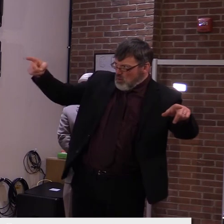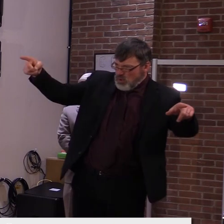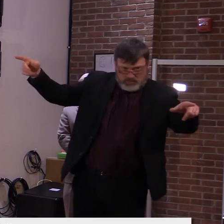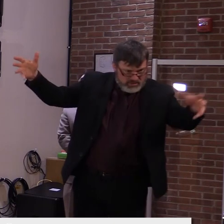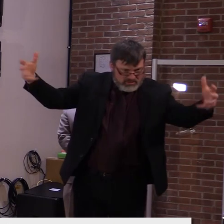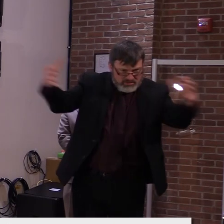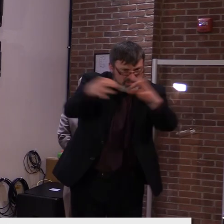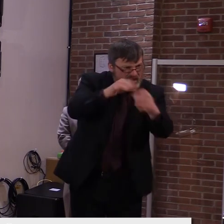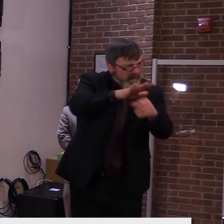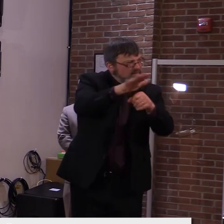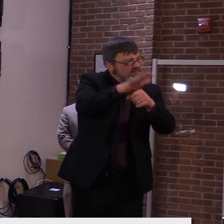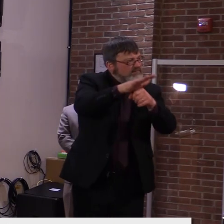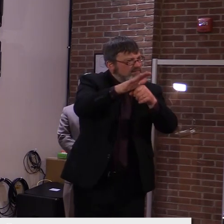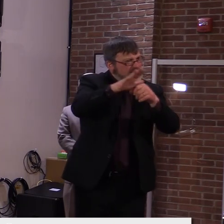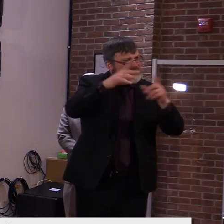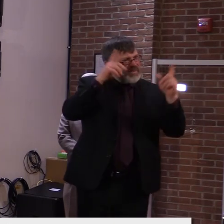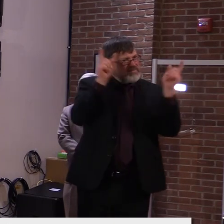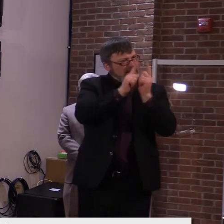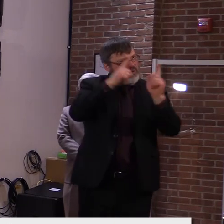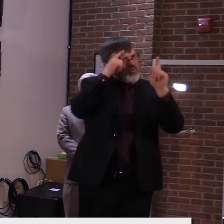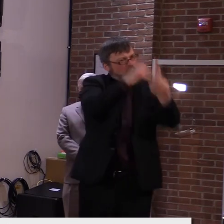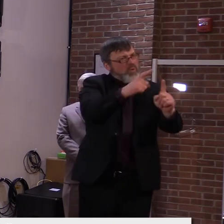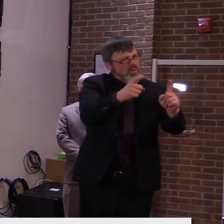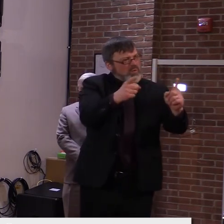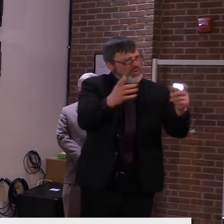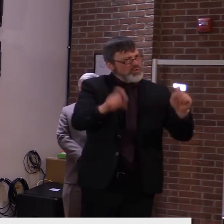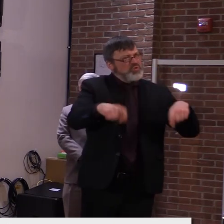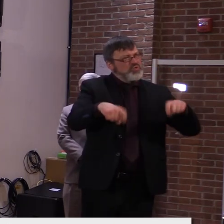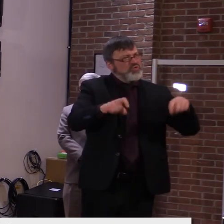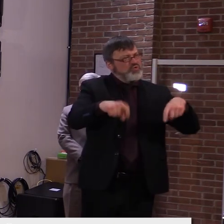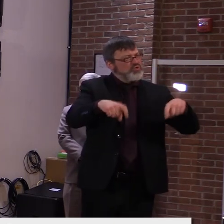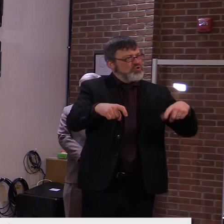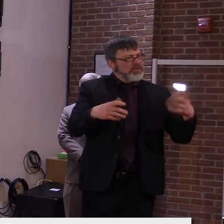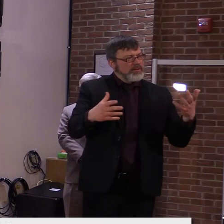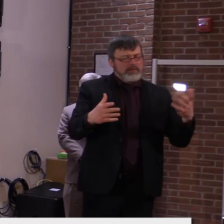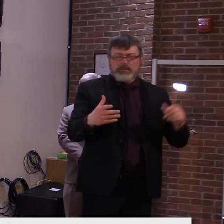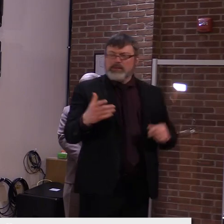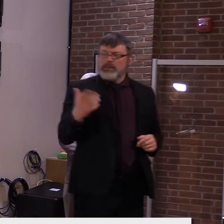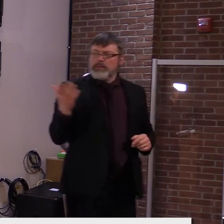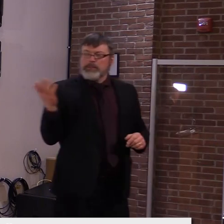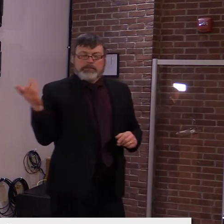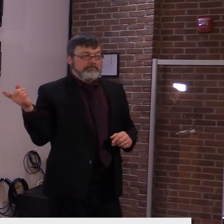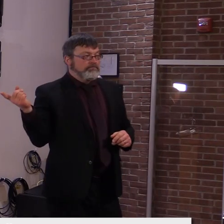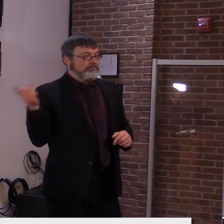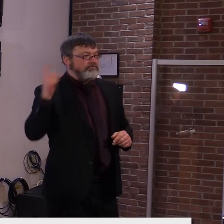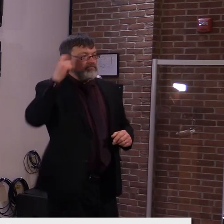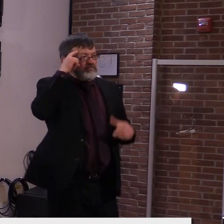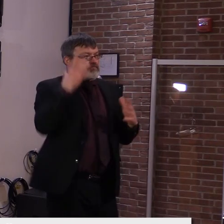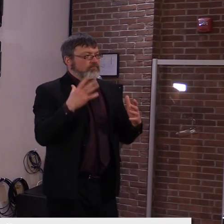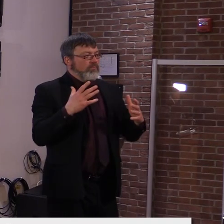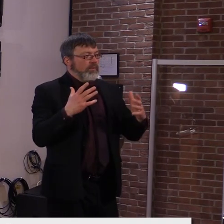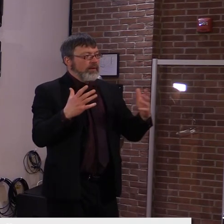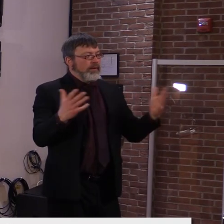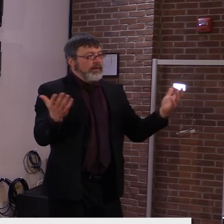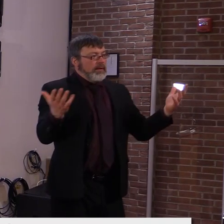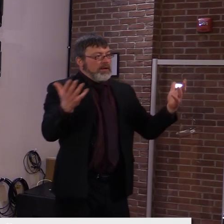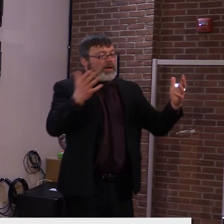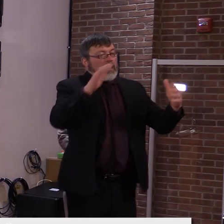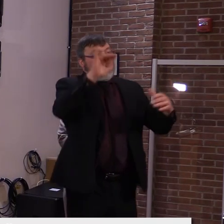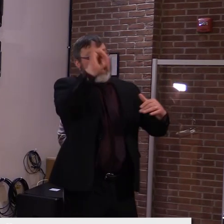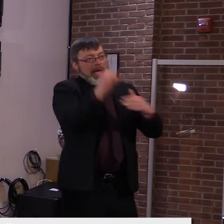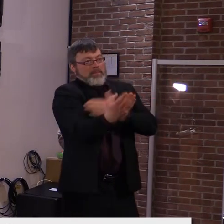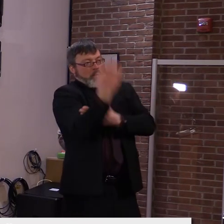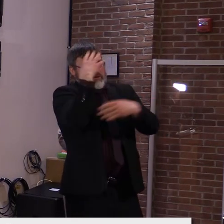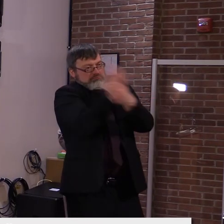happen to veterans or others in the future? Yeah, this is somewhat breaking news from my perspective, Mike. But